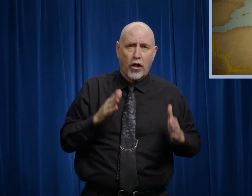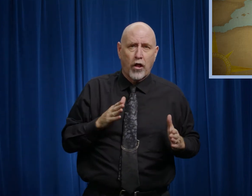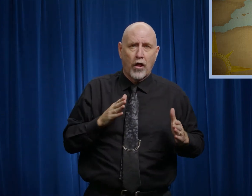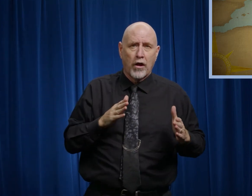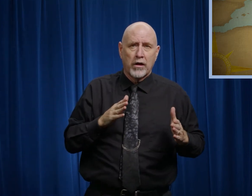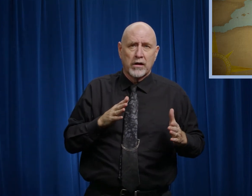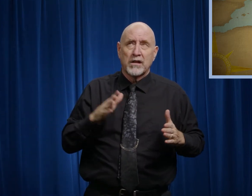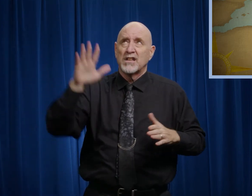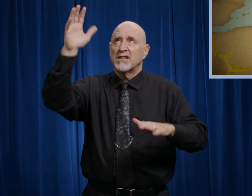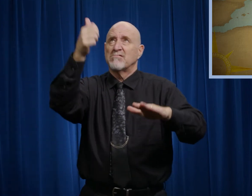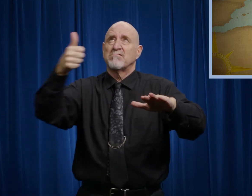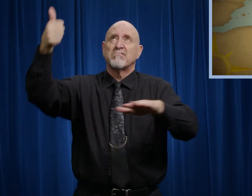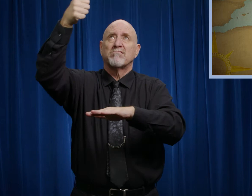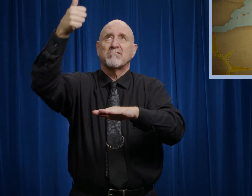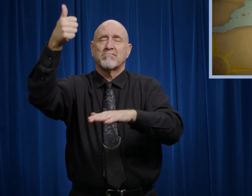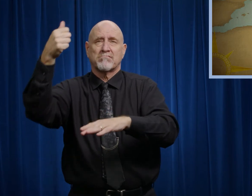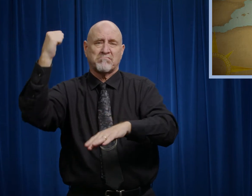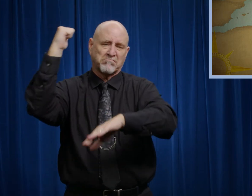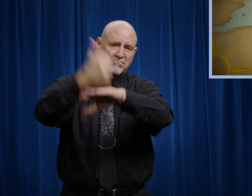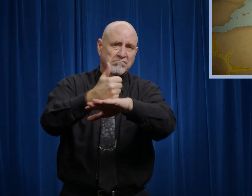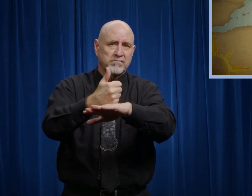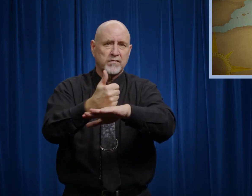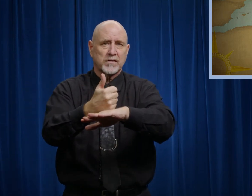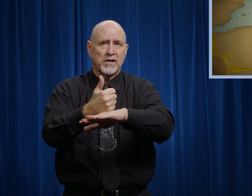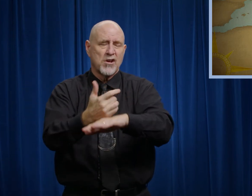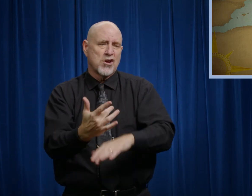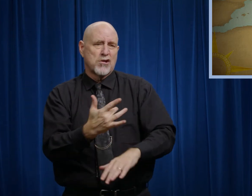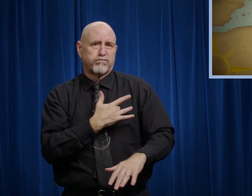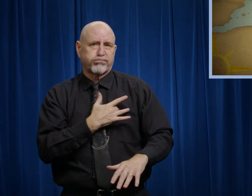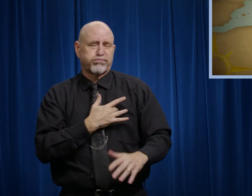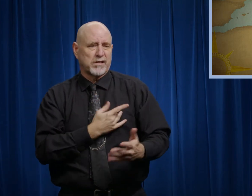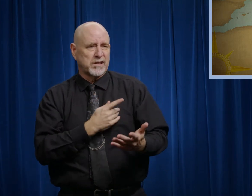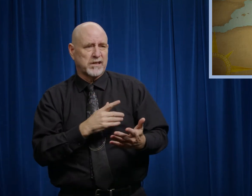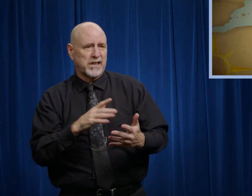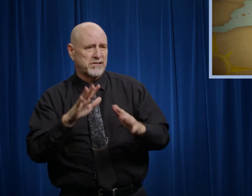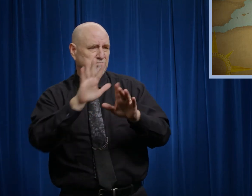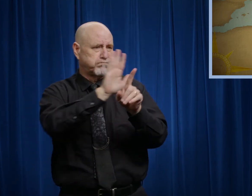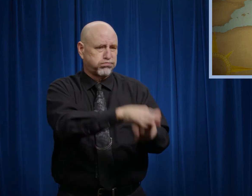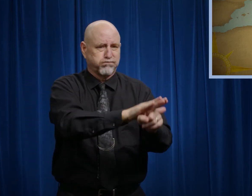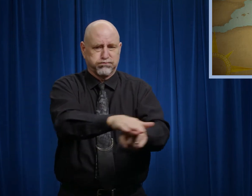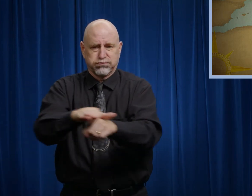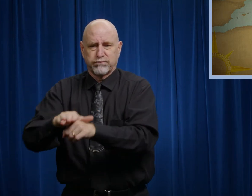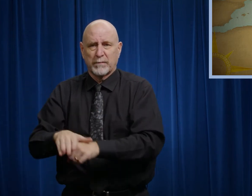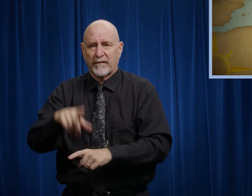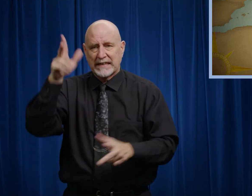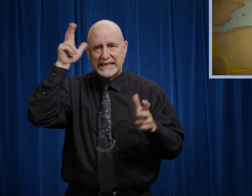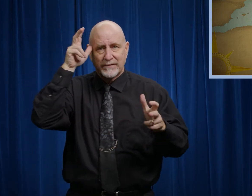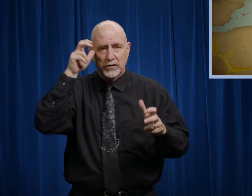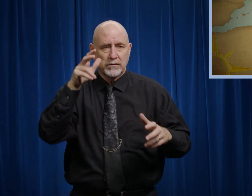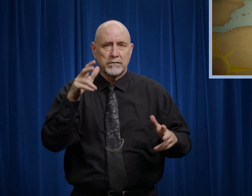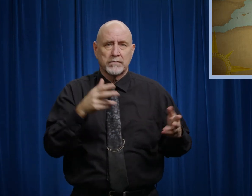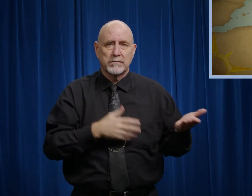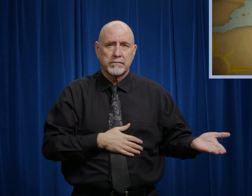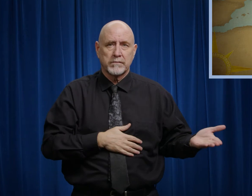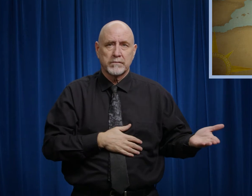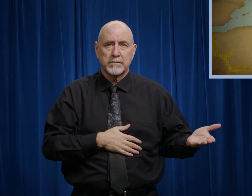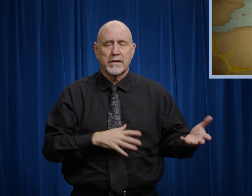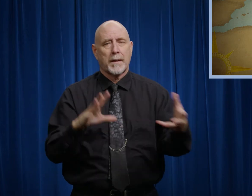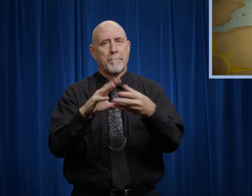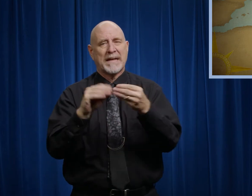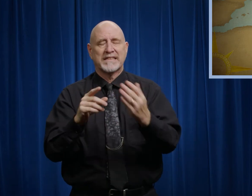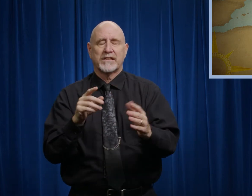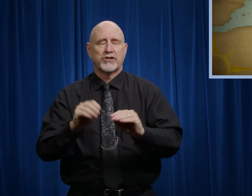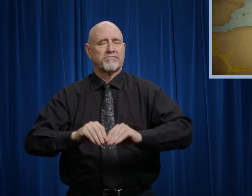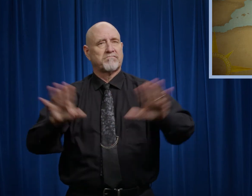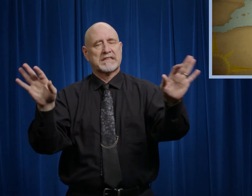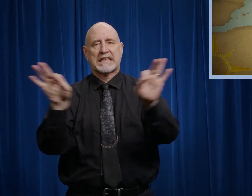devil, asserts his dominance, and brings heartache and failure to the emissaries of the evil one.